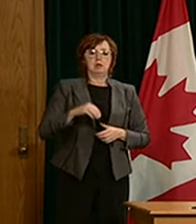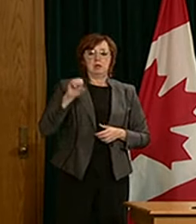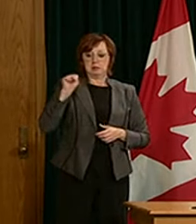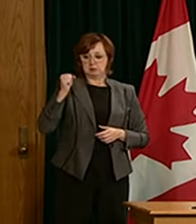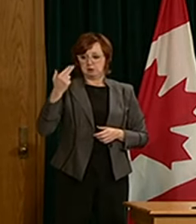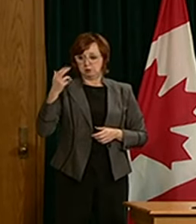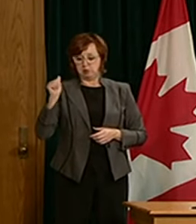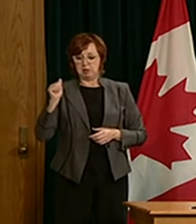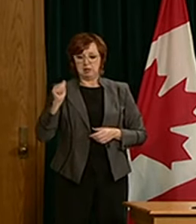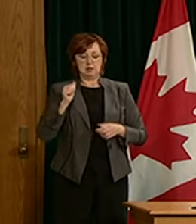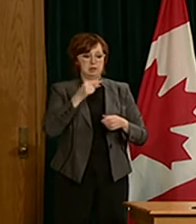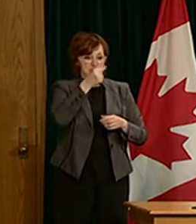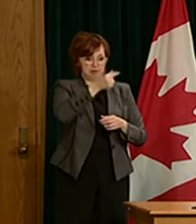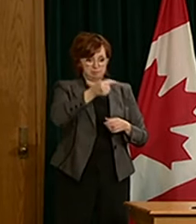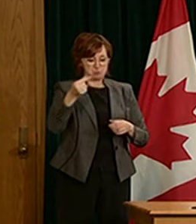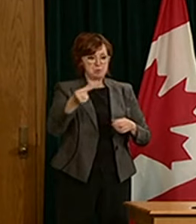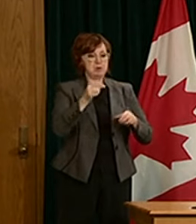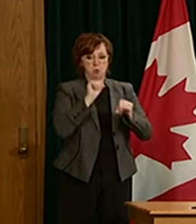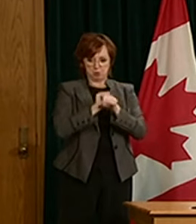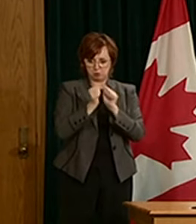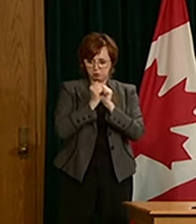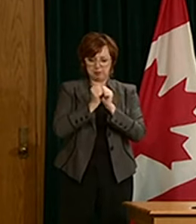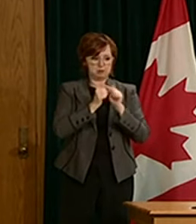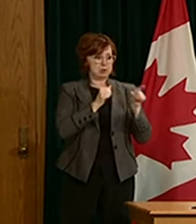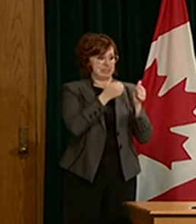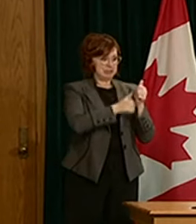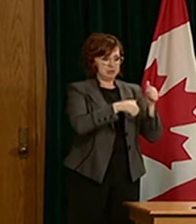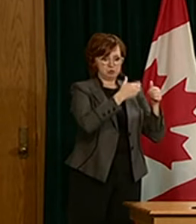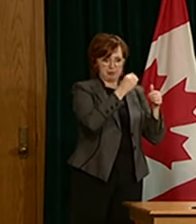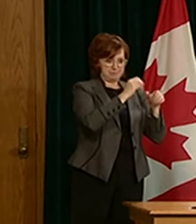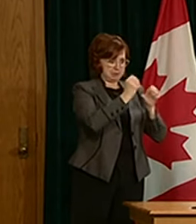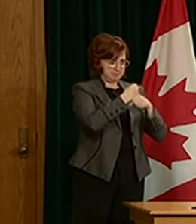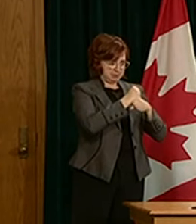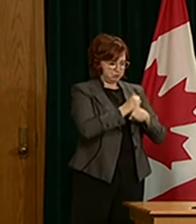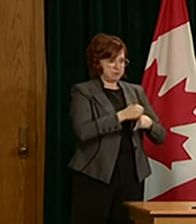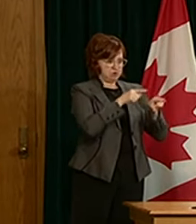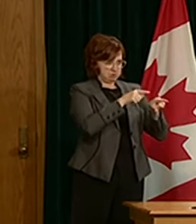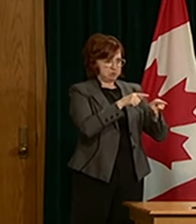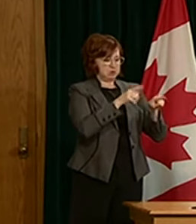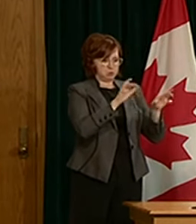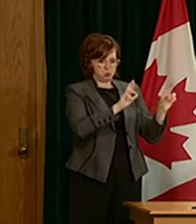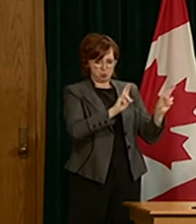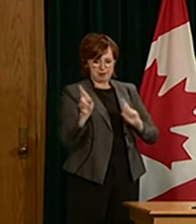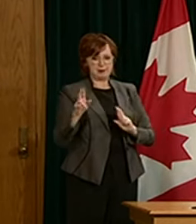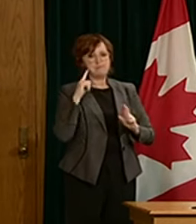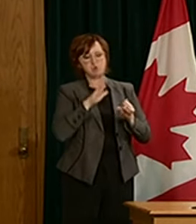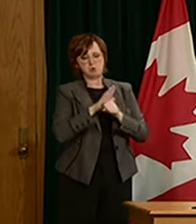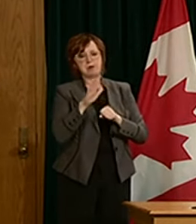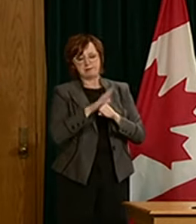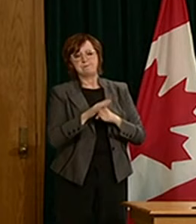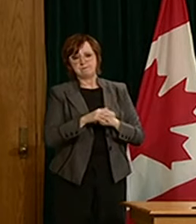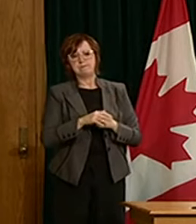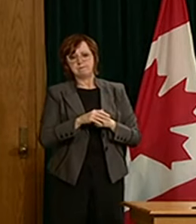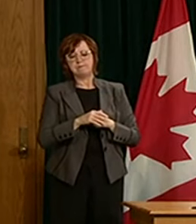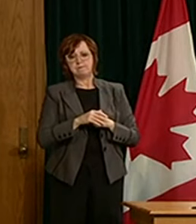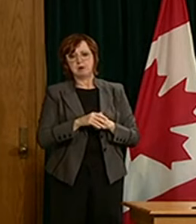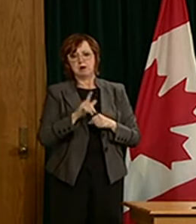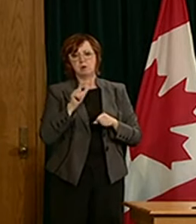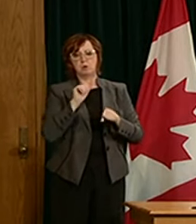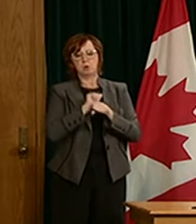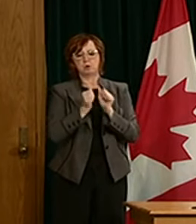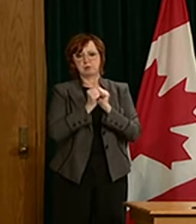to close the gap and that we're prepared with the right amount of ventilators. I'm going to provide a walkthrough of the